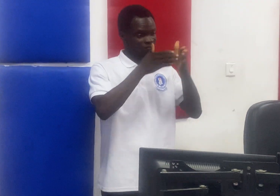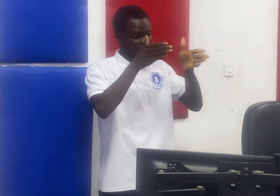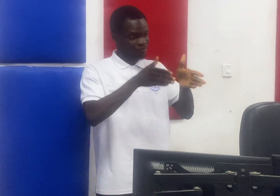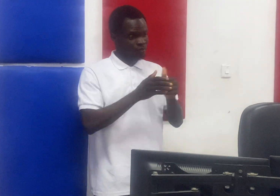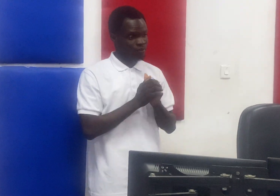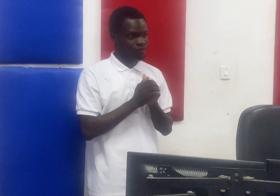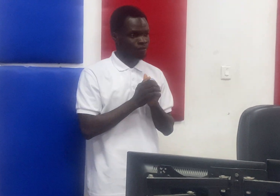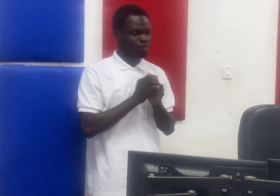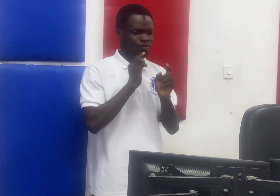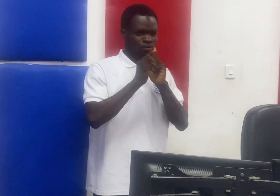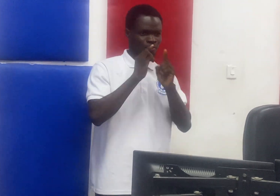to the institutions.